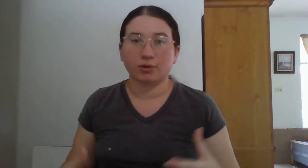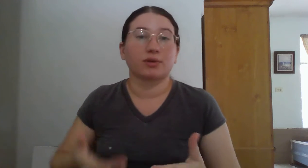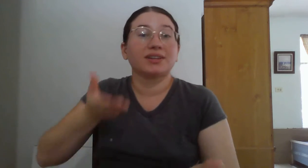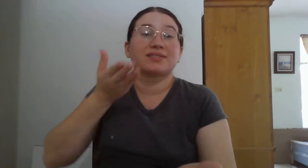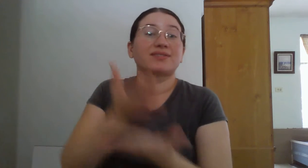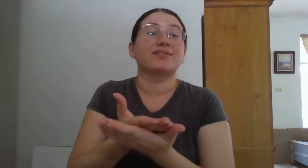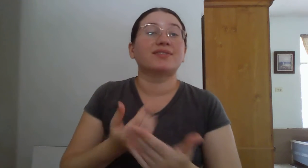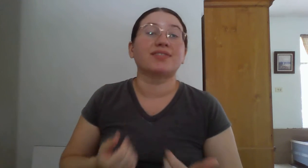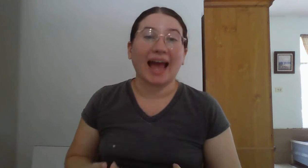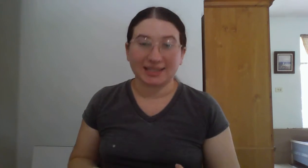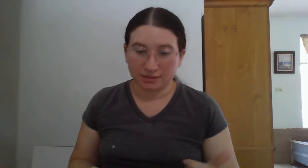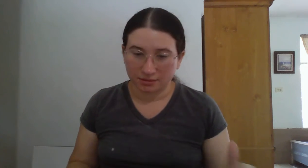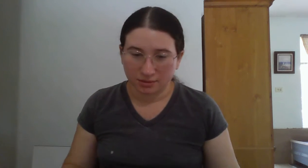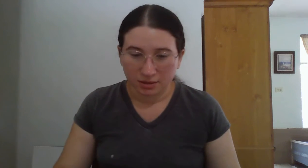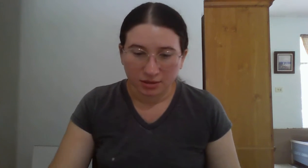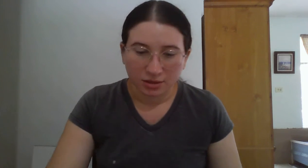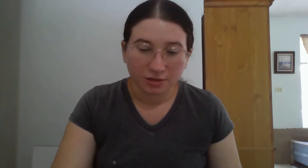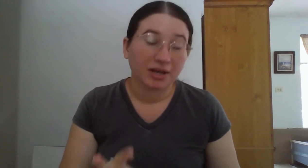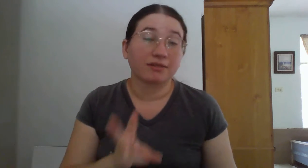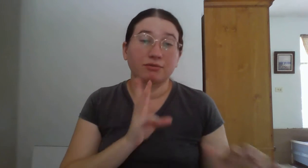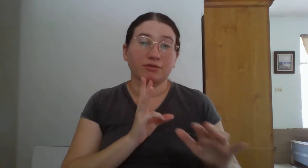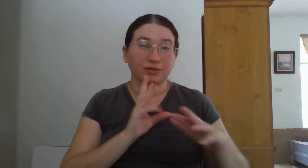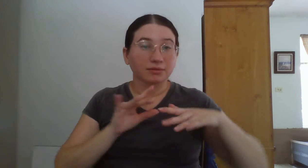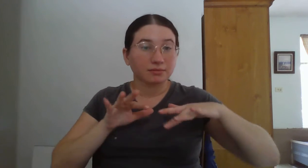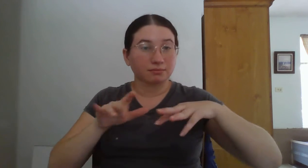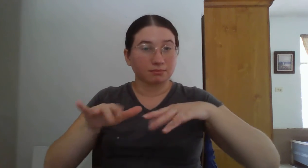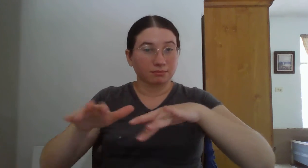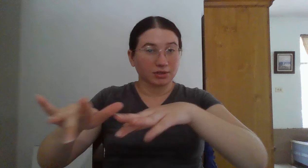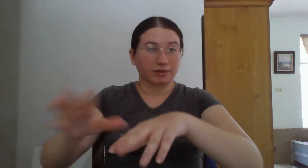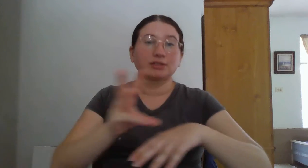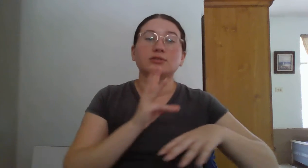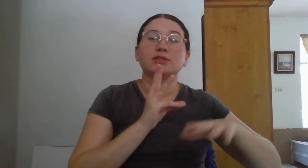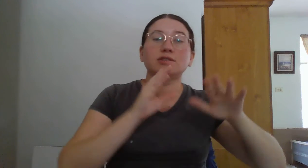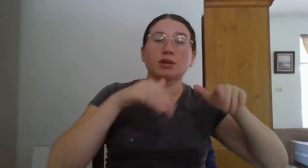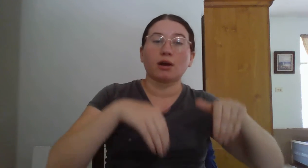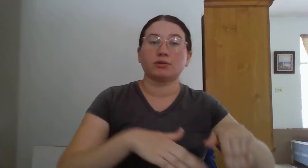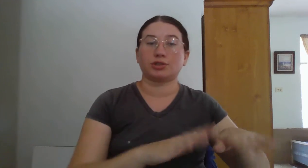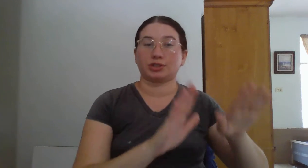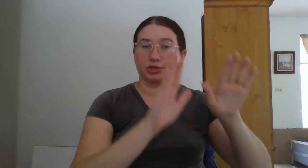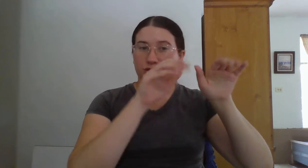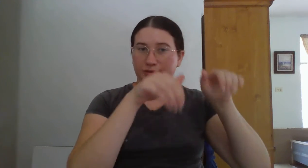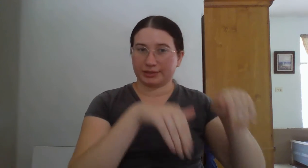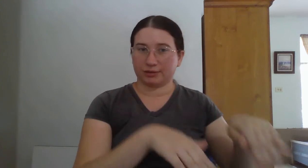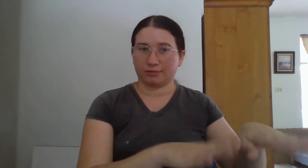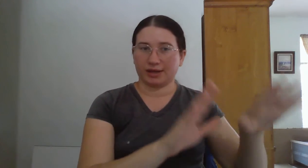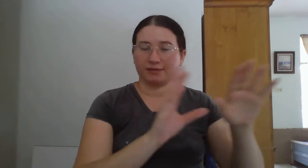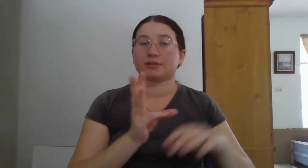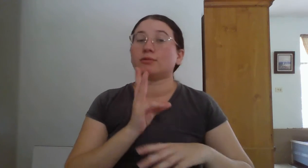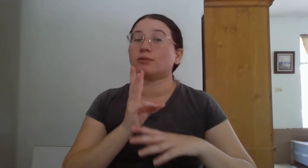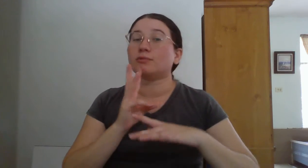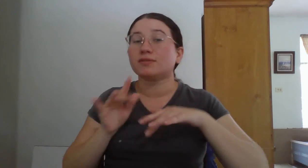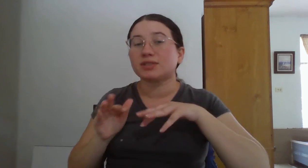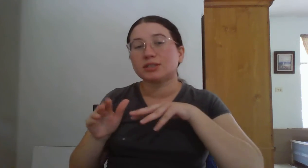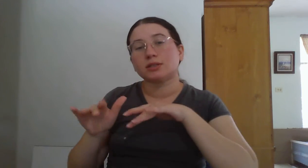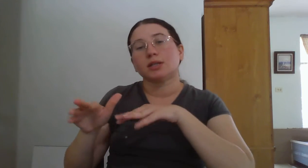or even fact. Here we have river, right? So this is ocean showing the waves, and the river is